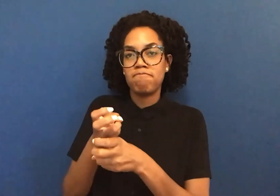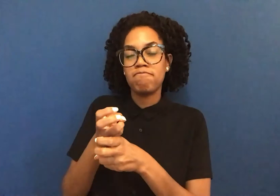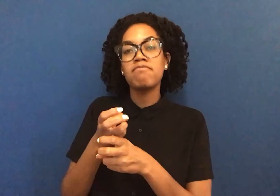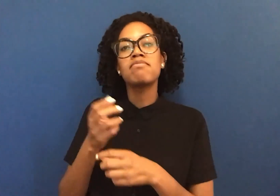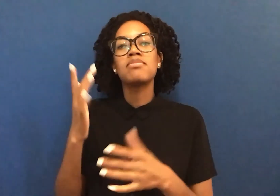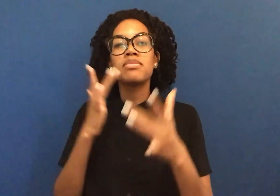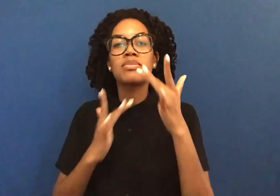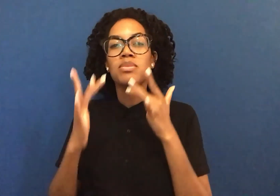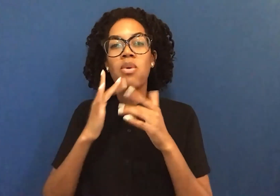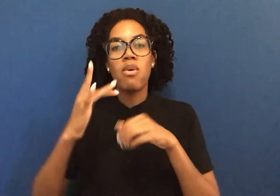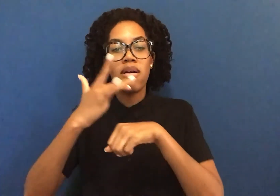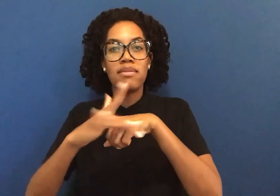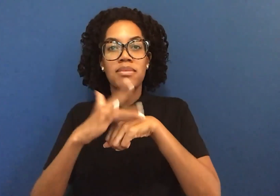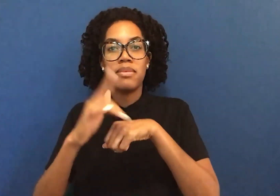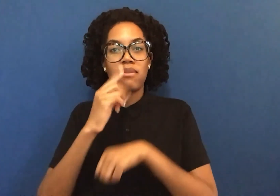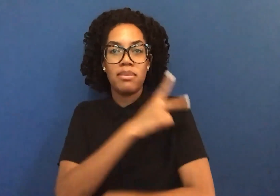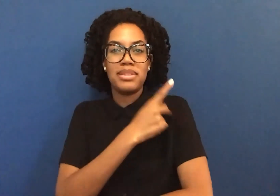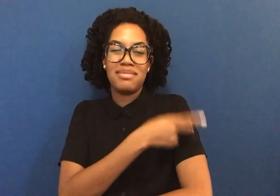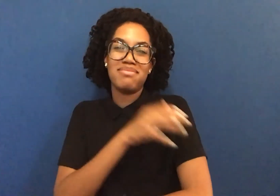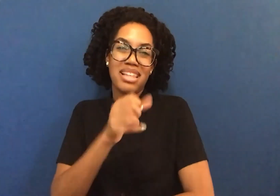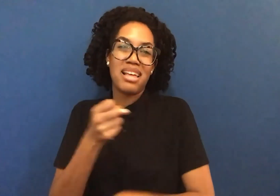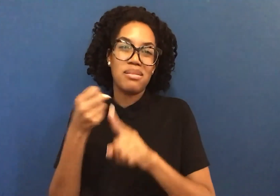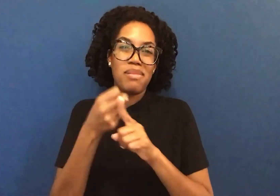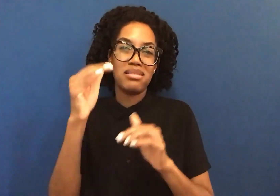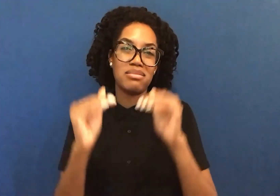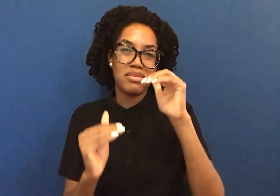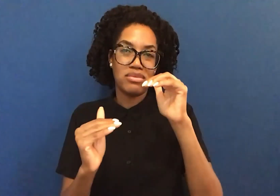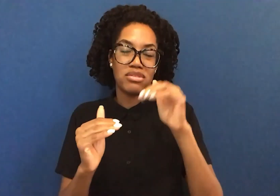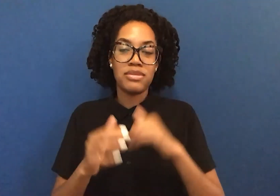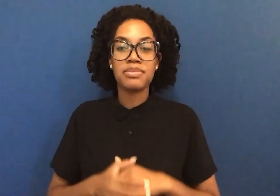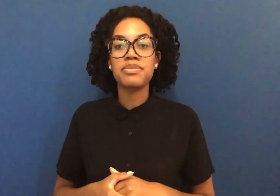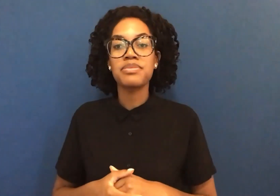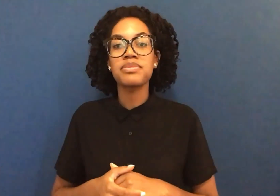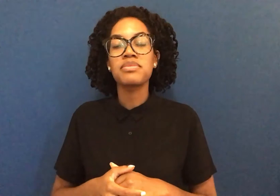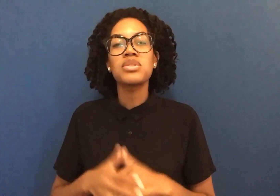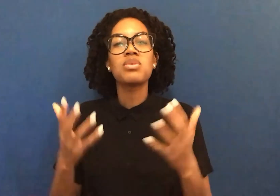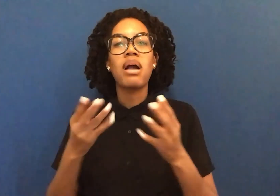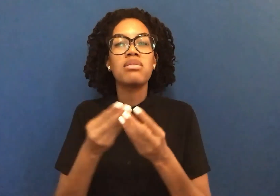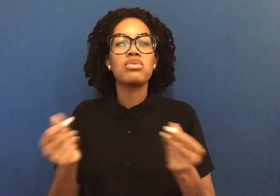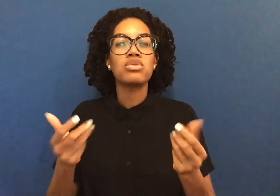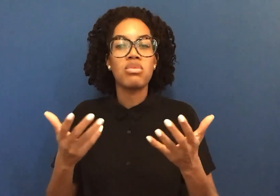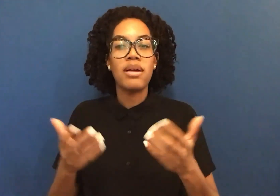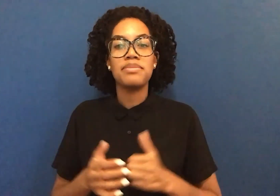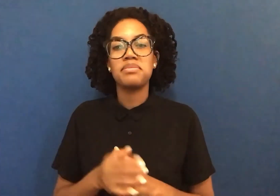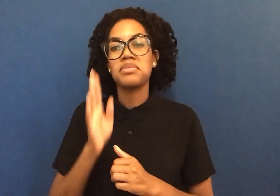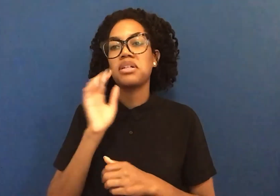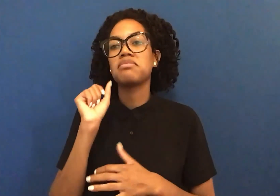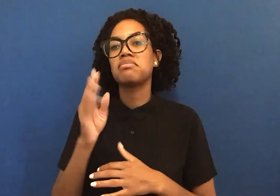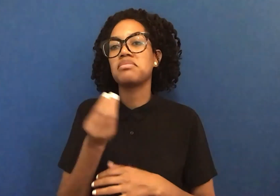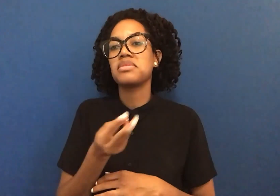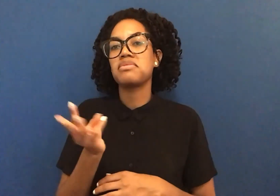to those disparities I mentioned earlier. So what are the solutions? I'm just going to mention a few. There's more in the report that I'll put into the